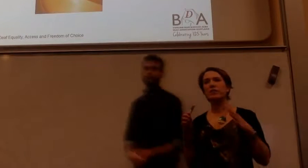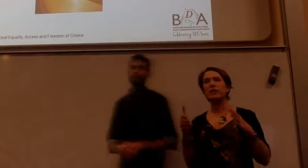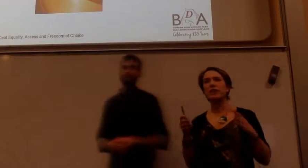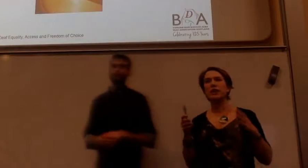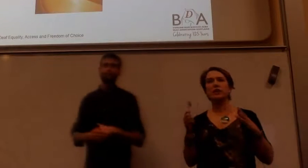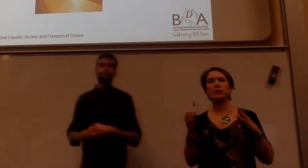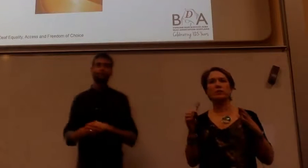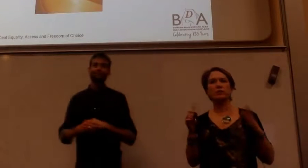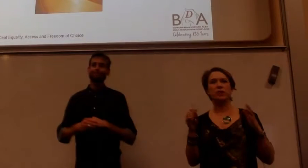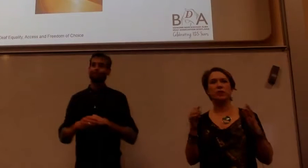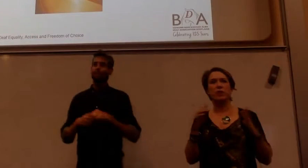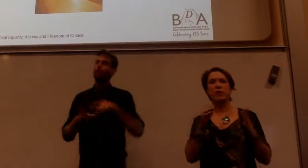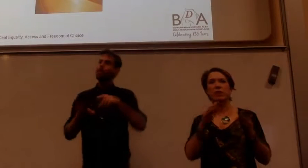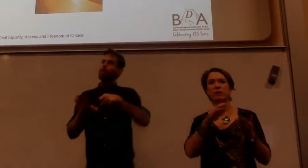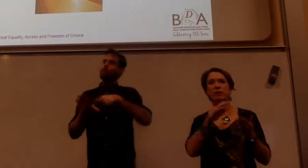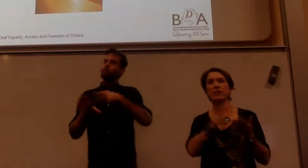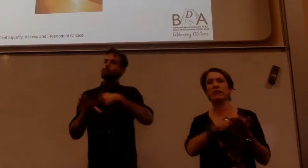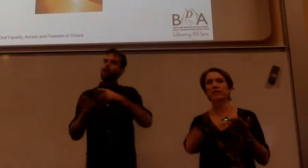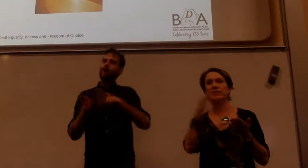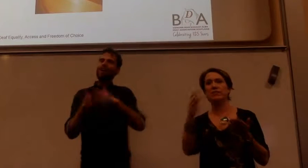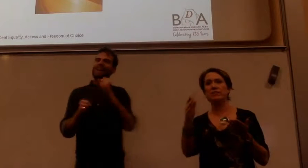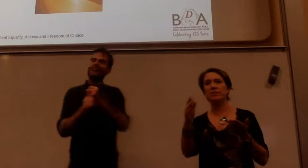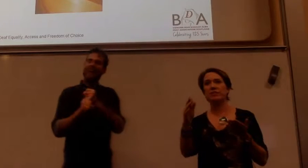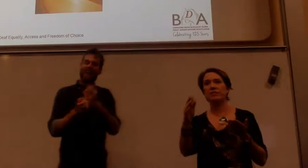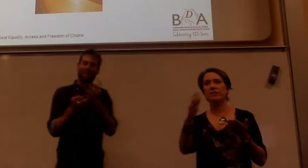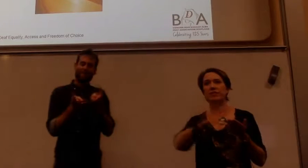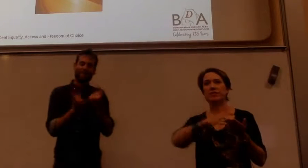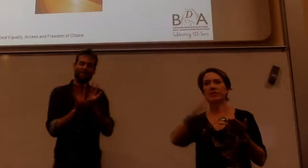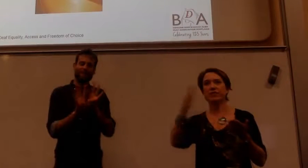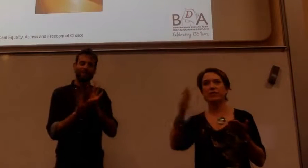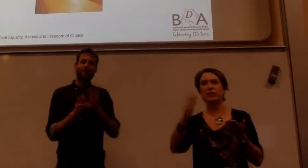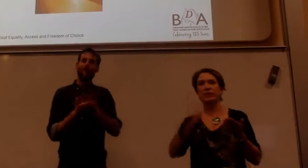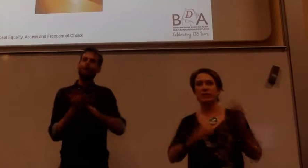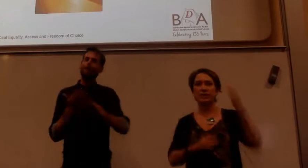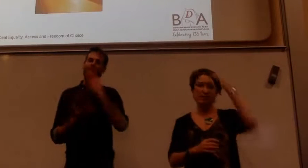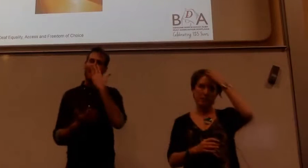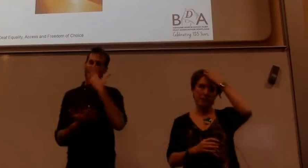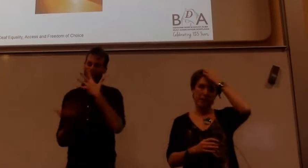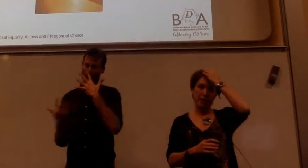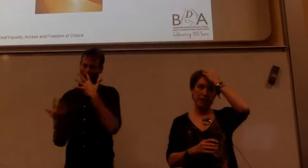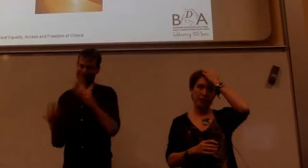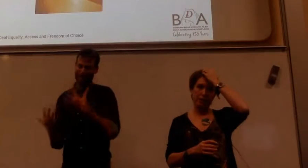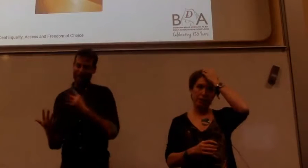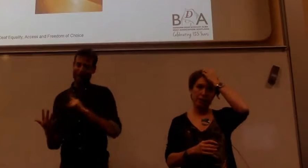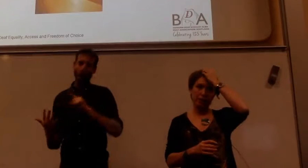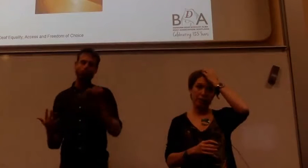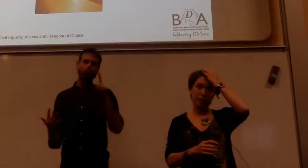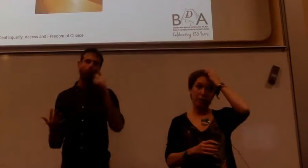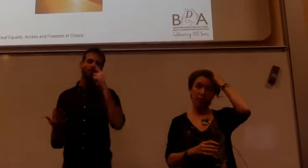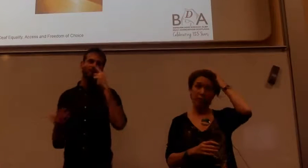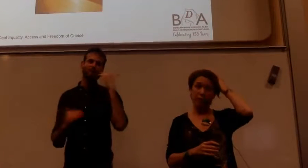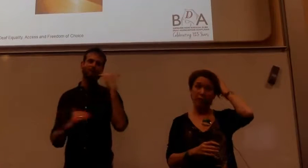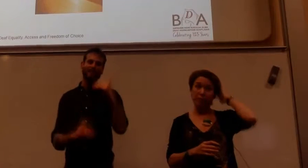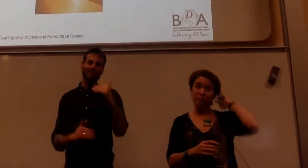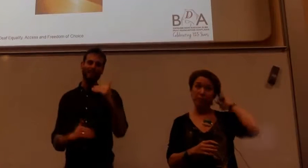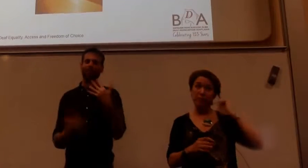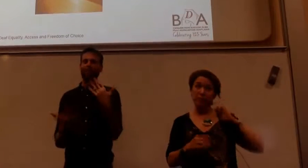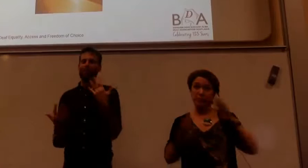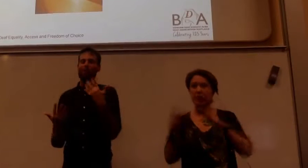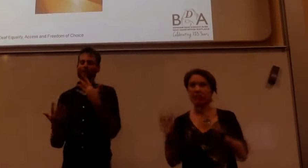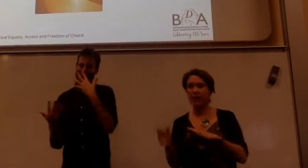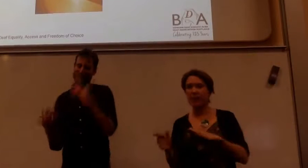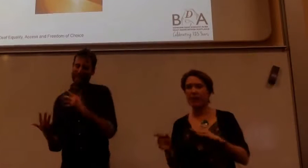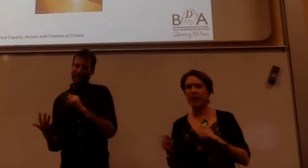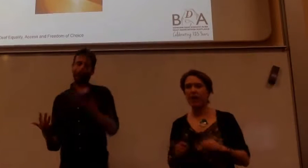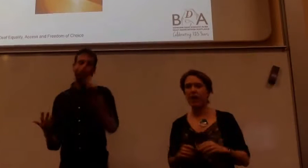So for the young mag, we're talking about 10 to 17, 10 to 20, if